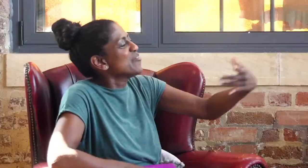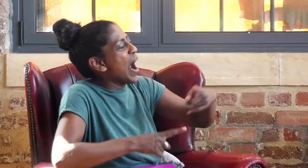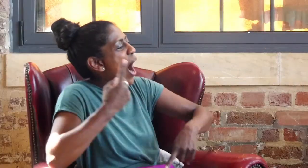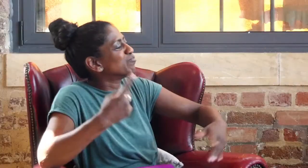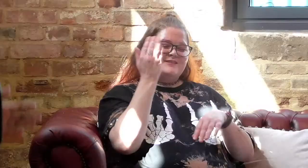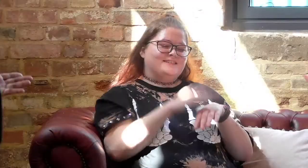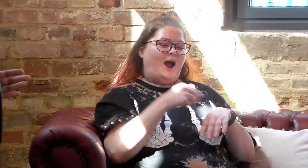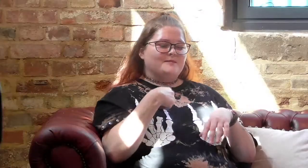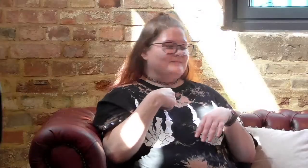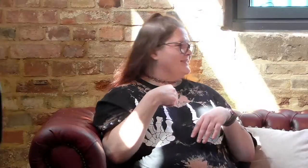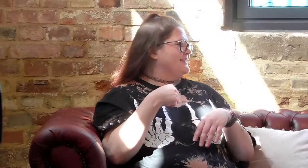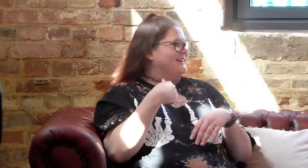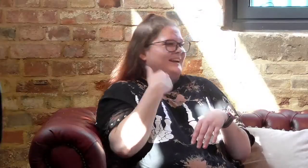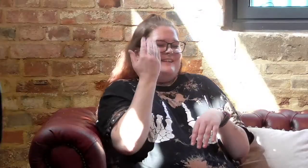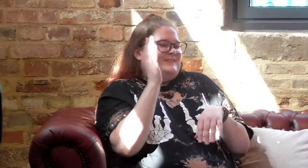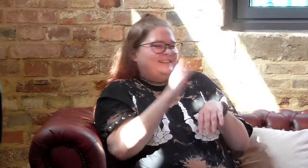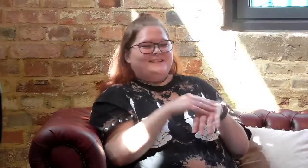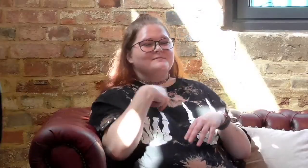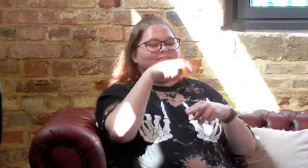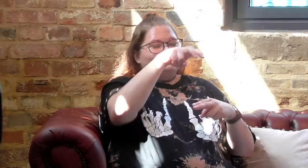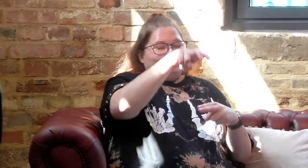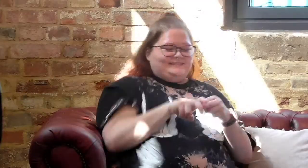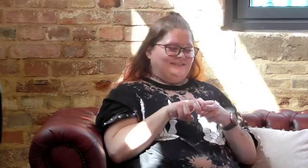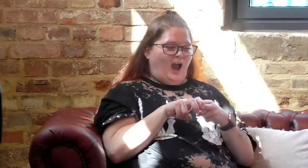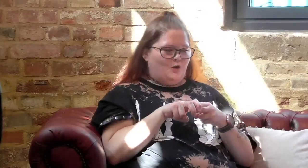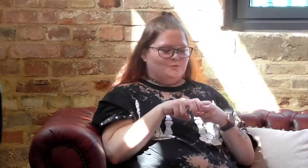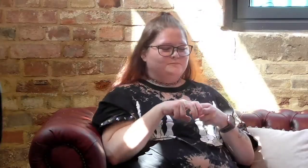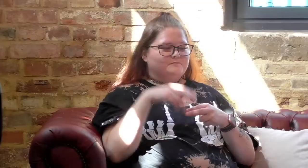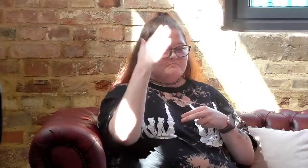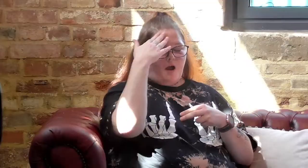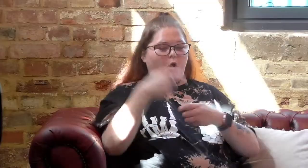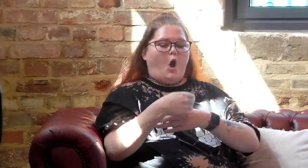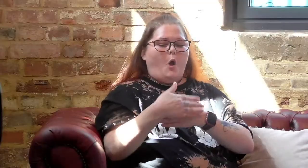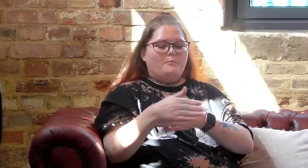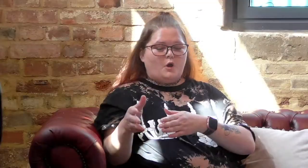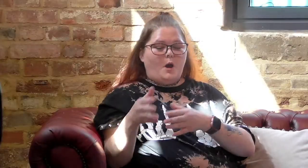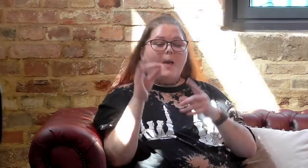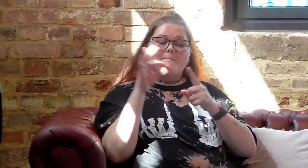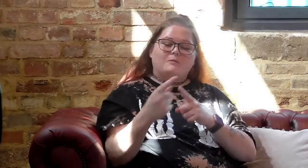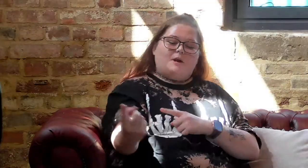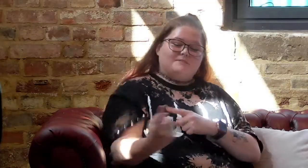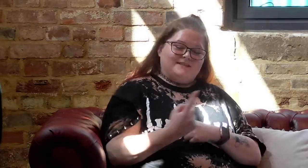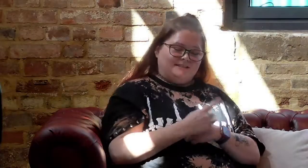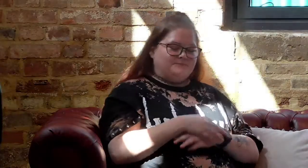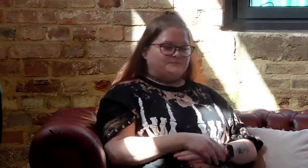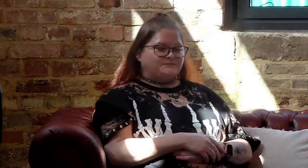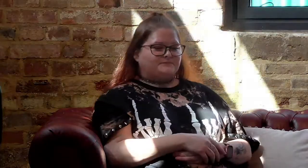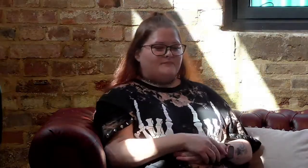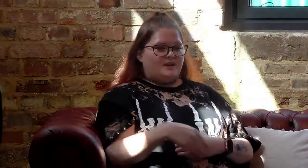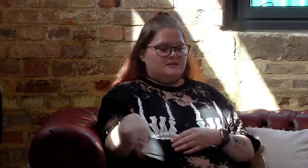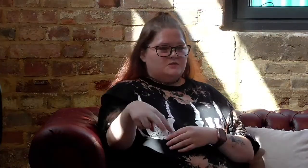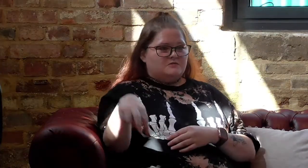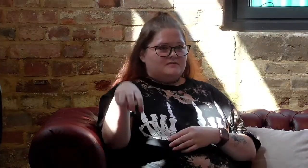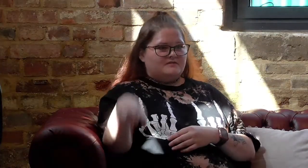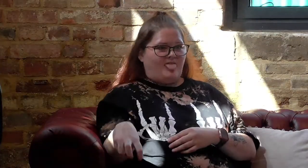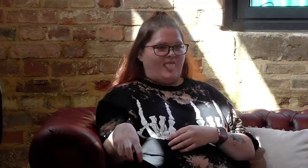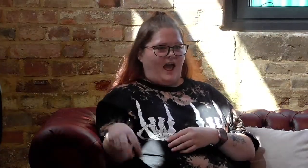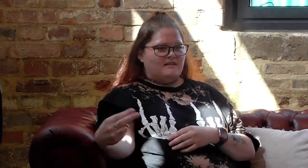Well, yeah, true. Cats are worse. I Yeah, give you a suppose. swipe. I can sit down, say my mum opens the door, cat comes in,